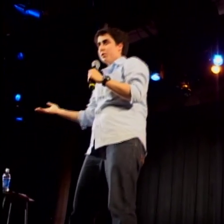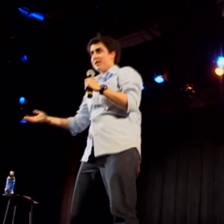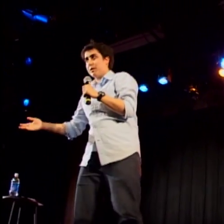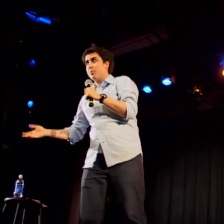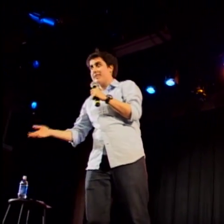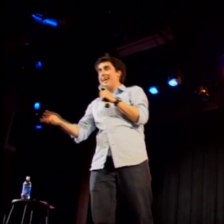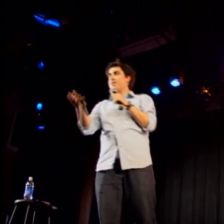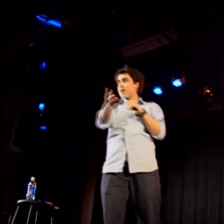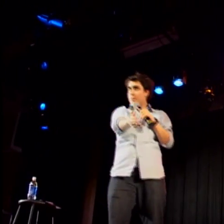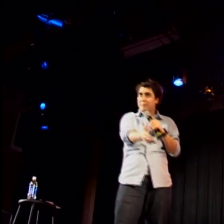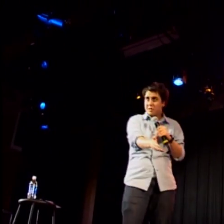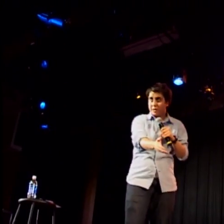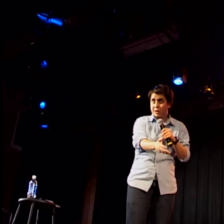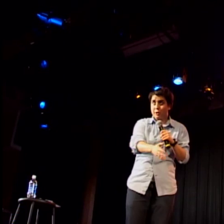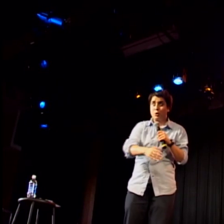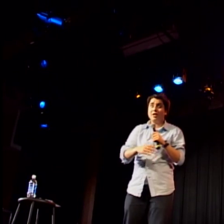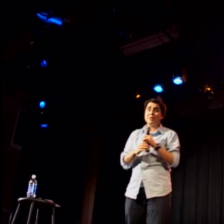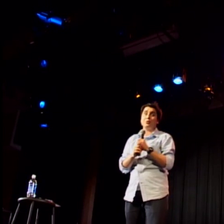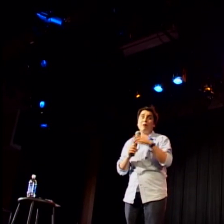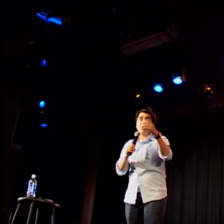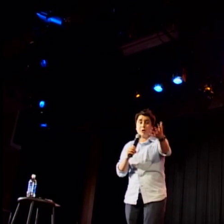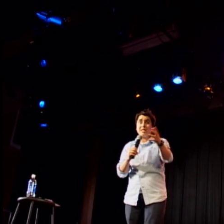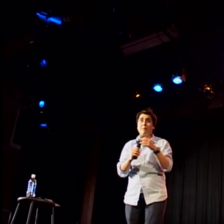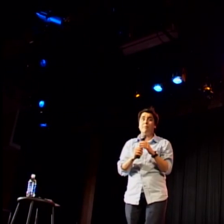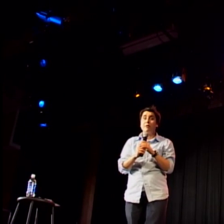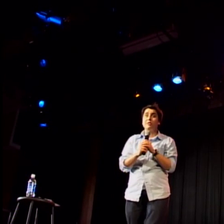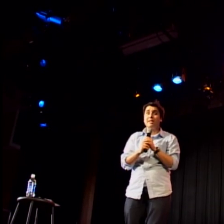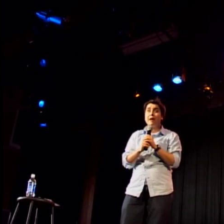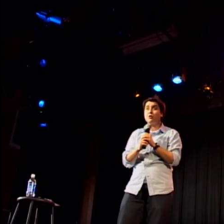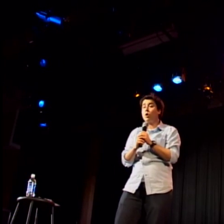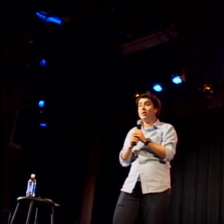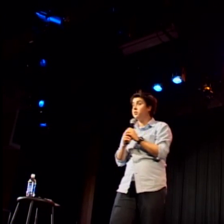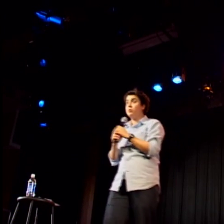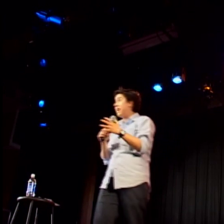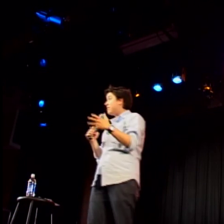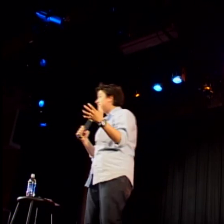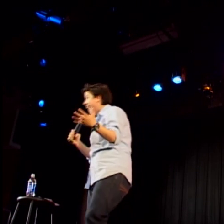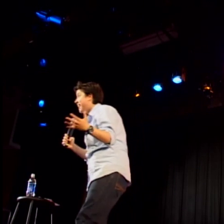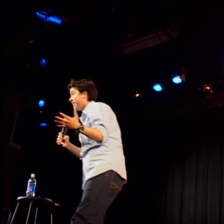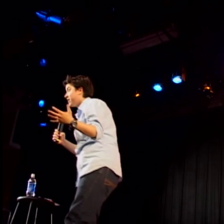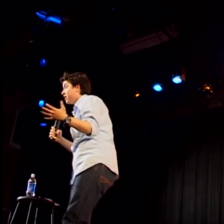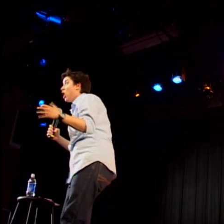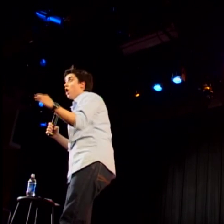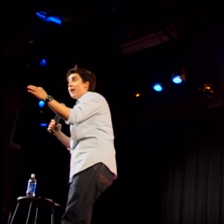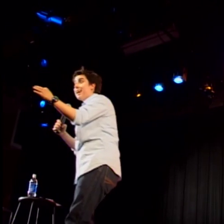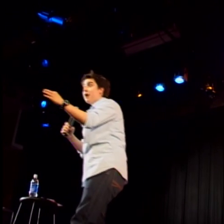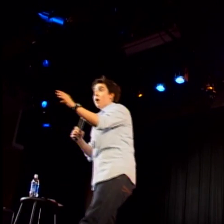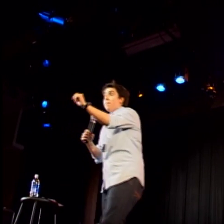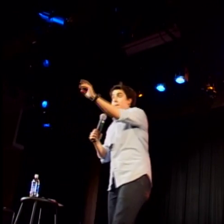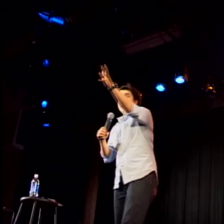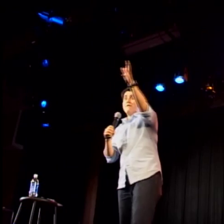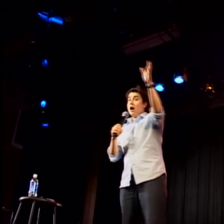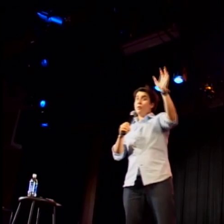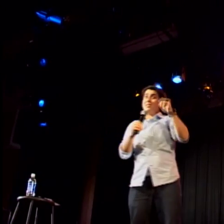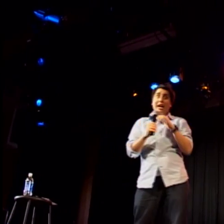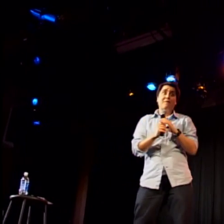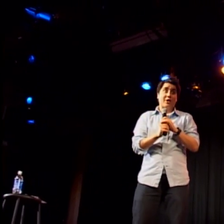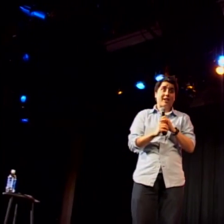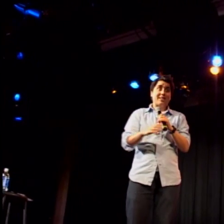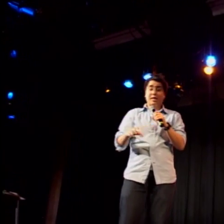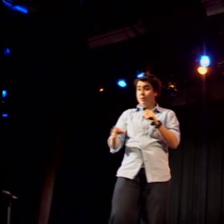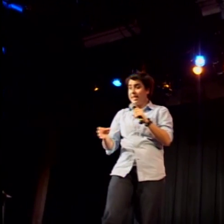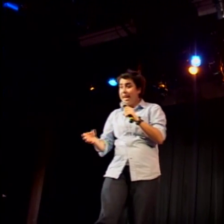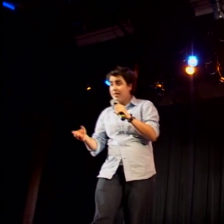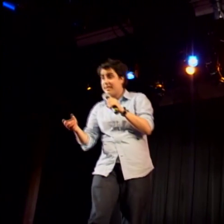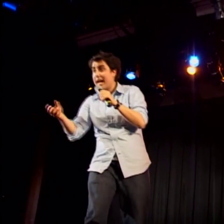do I know Christian music? I'm like, well, my dad is a Southern Baptist minister, so I listened to theirs was Christian. And my mother is deaf, so I listened to theirs static. Okay? My father was